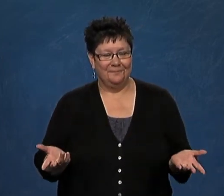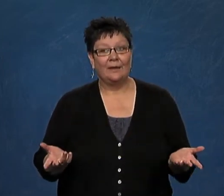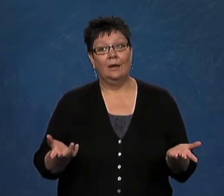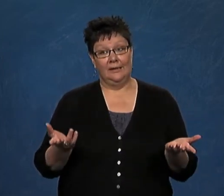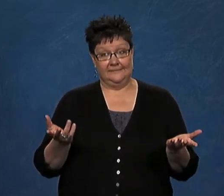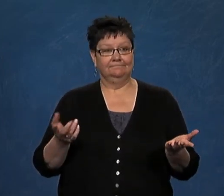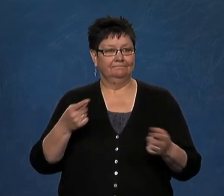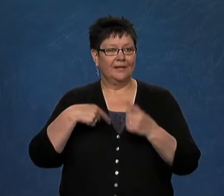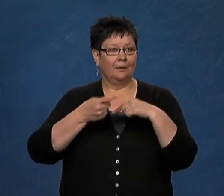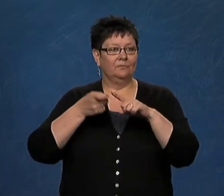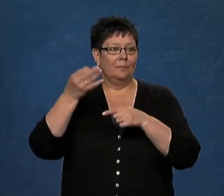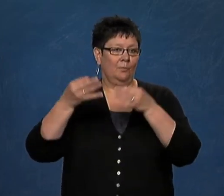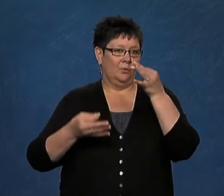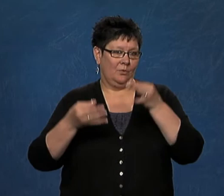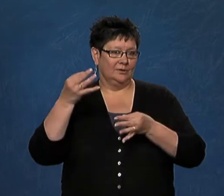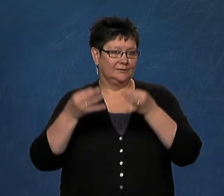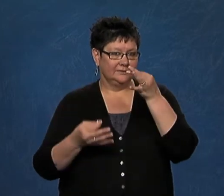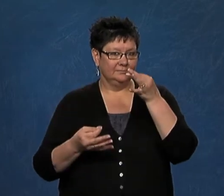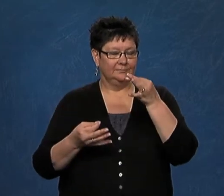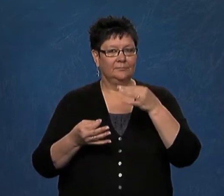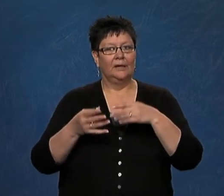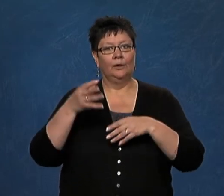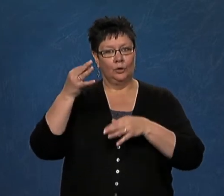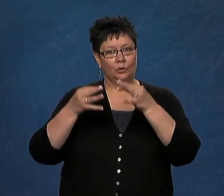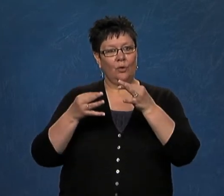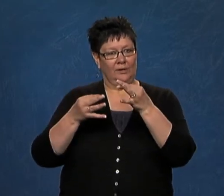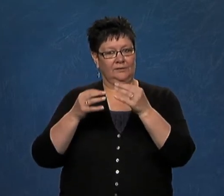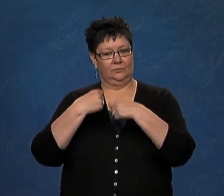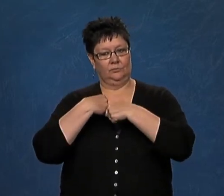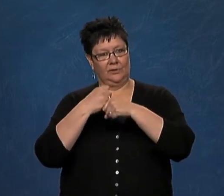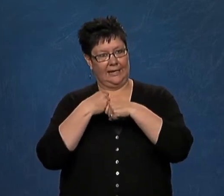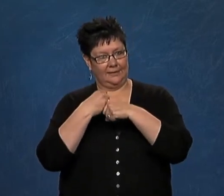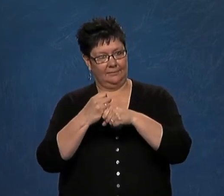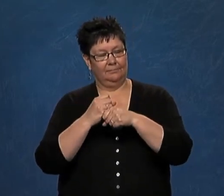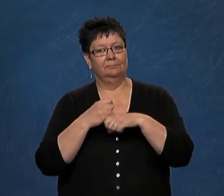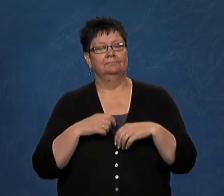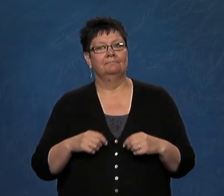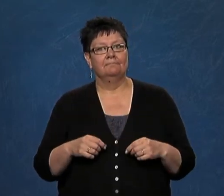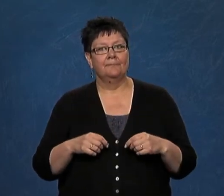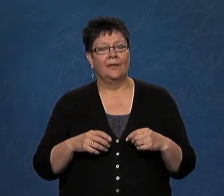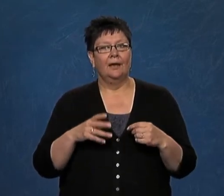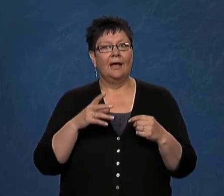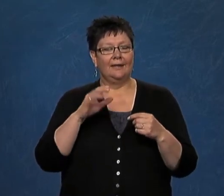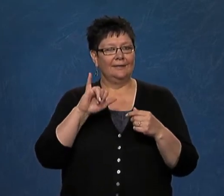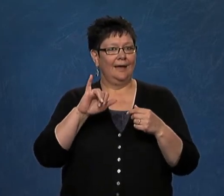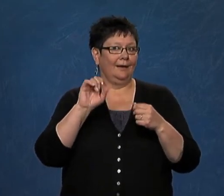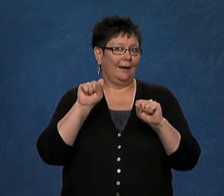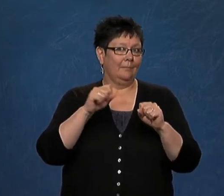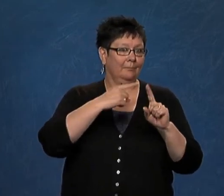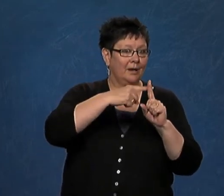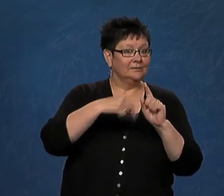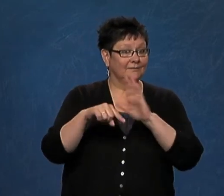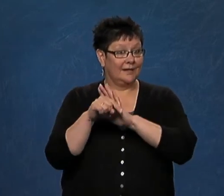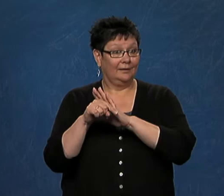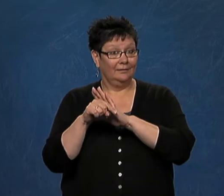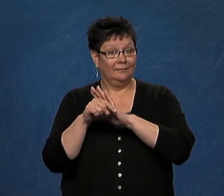Now, maybe thinking where these standards come from. These courts create these particular